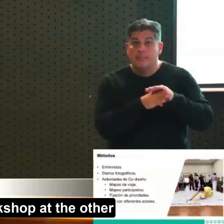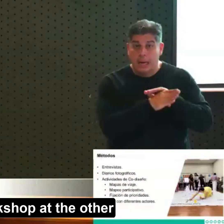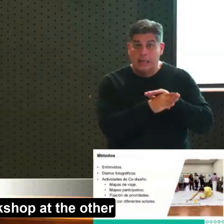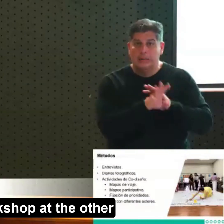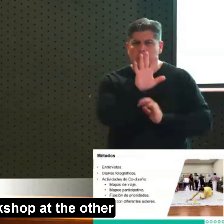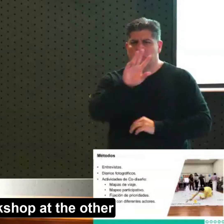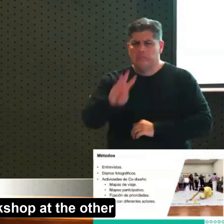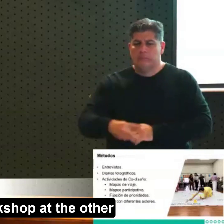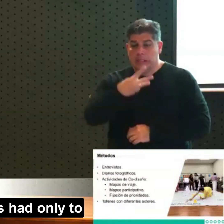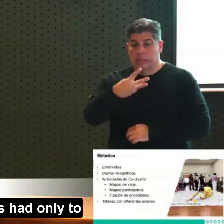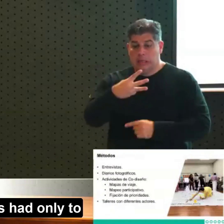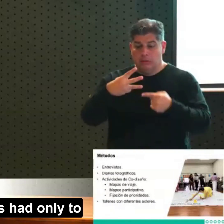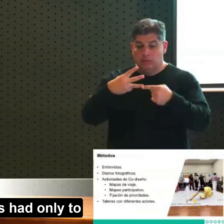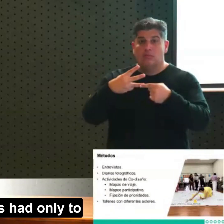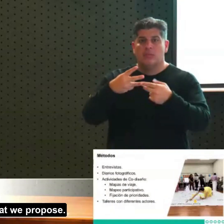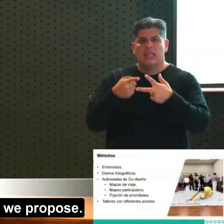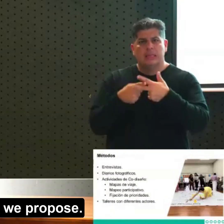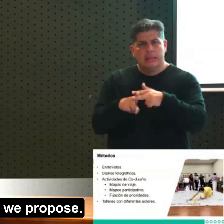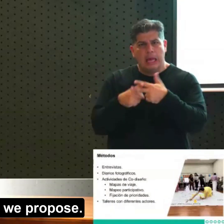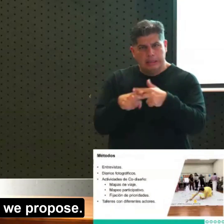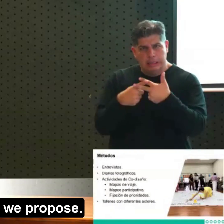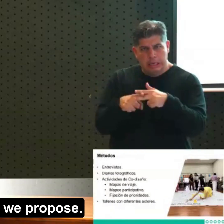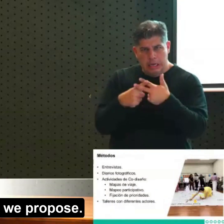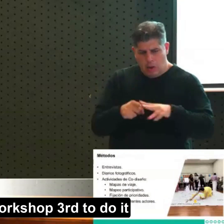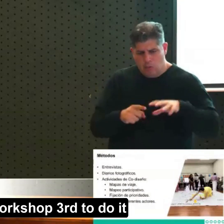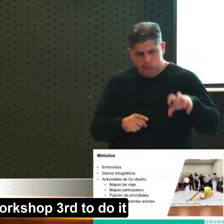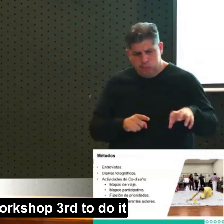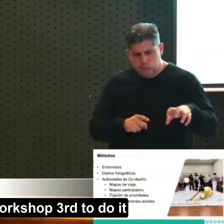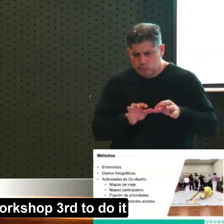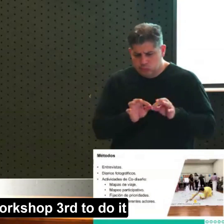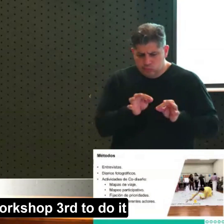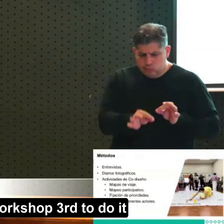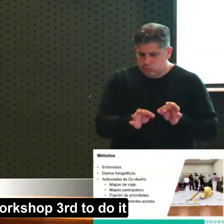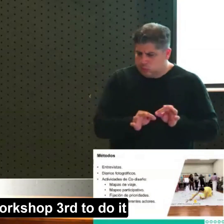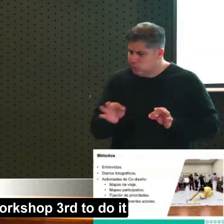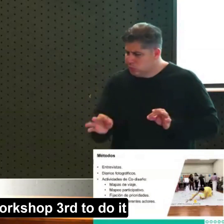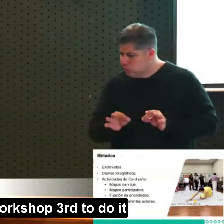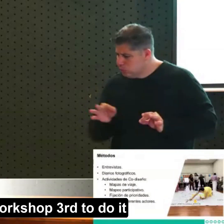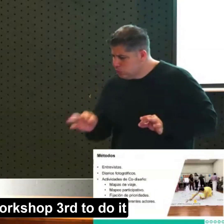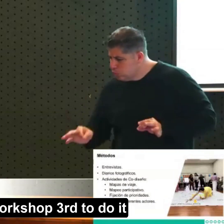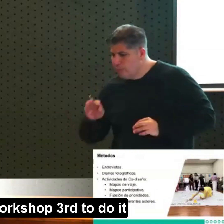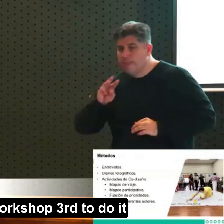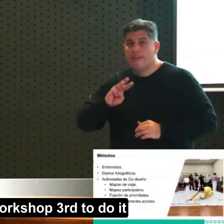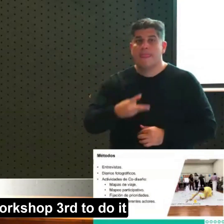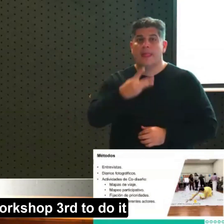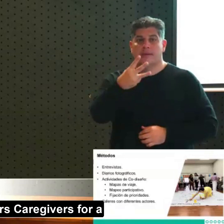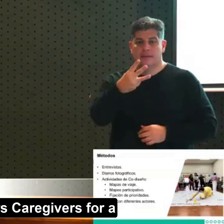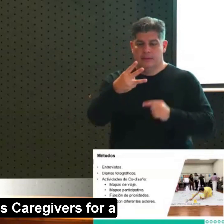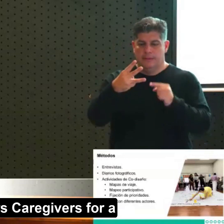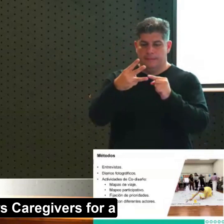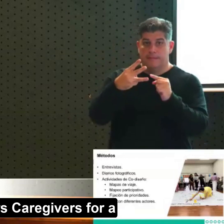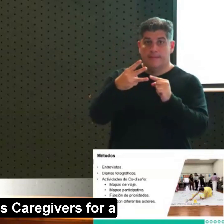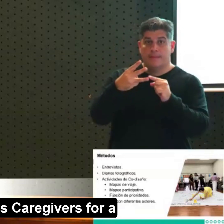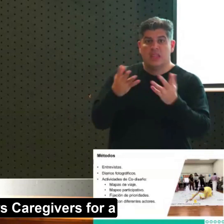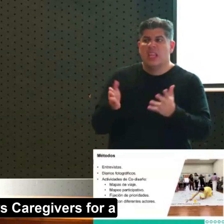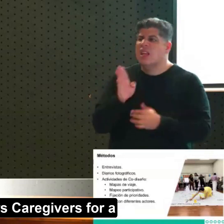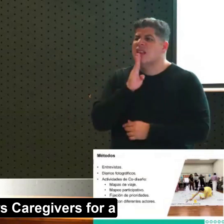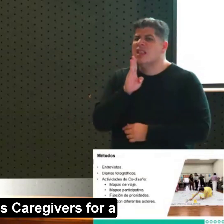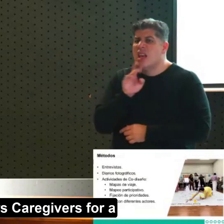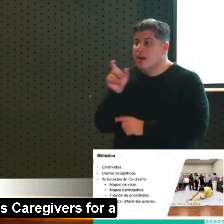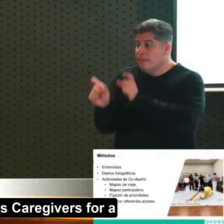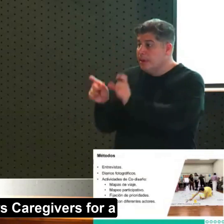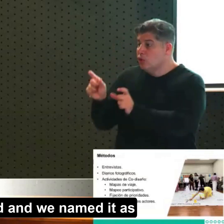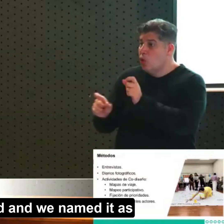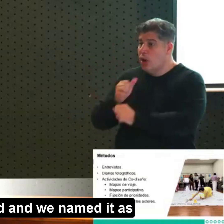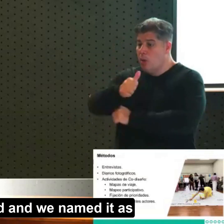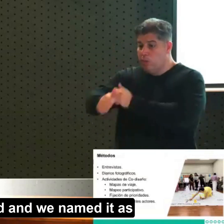of a 3rd workshop that the other cities had only 2. But we proposed a 3rd workshop, to do with